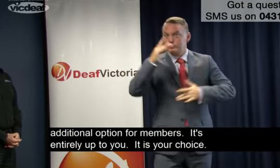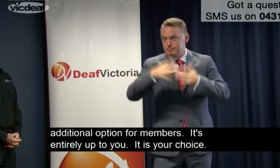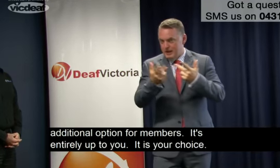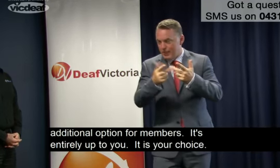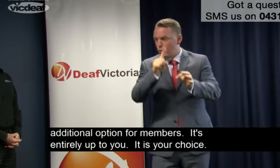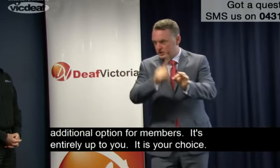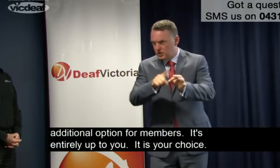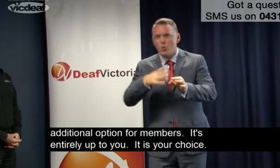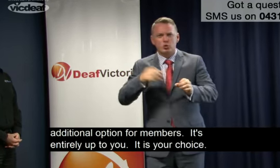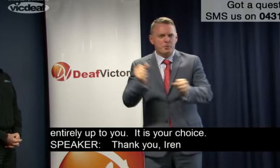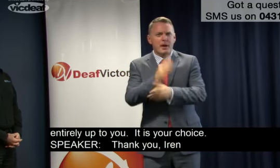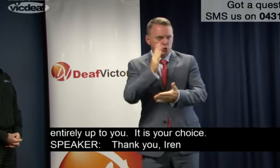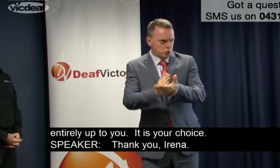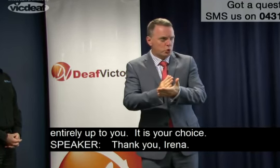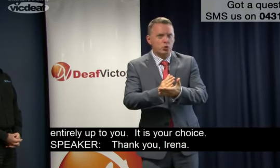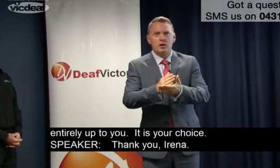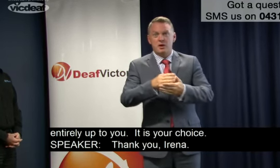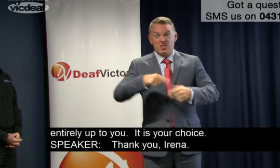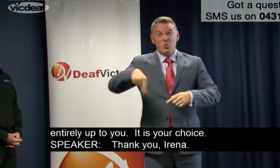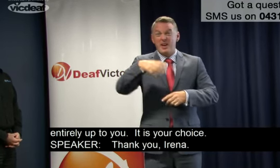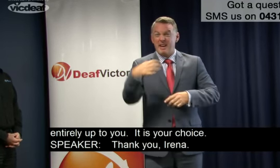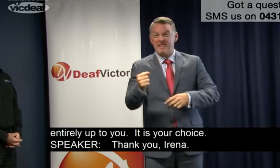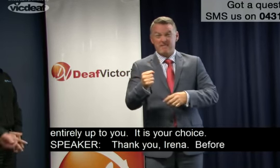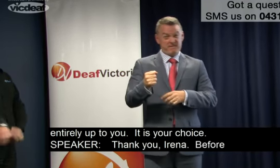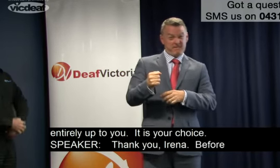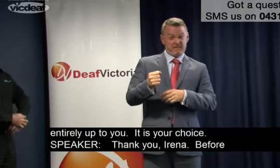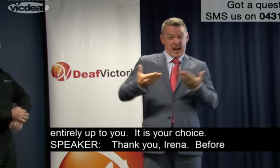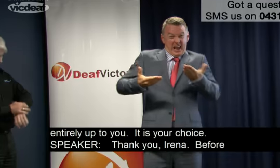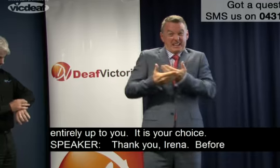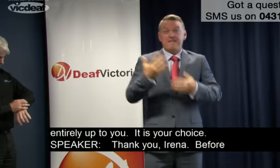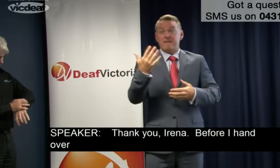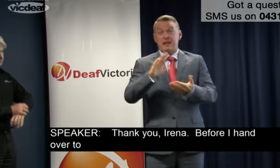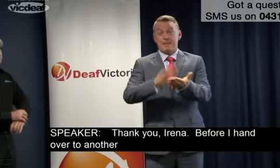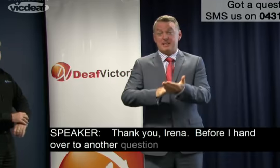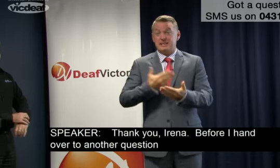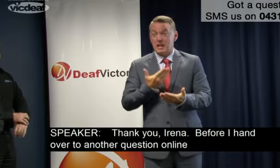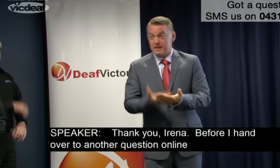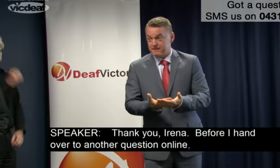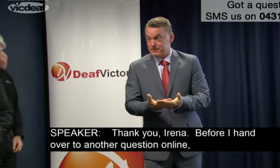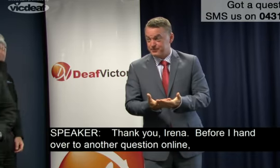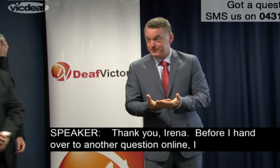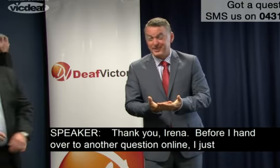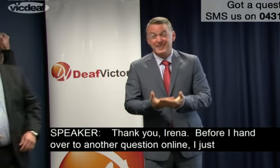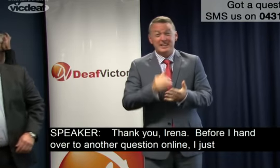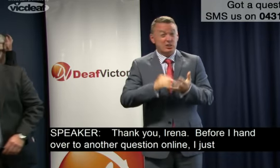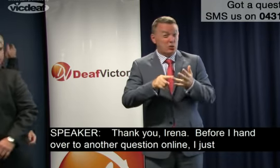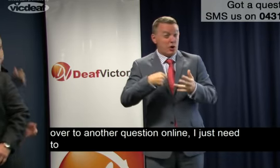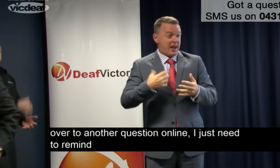Before I hand over to another question online, I just need to remind you that we have just under